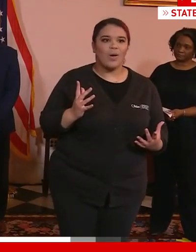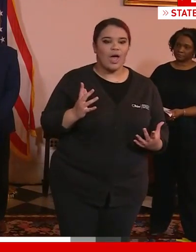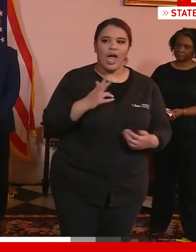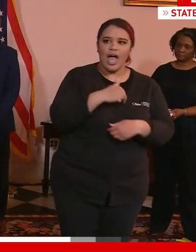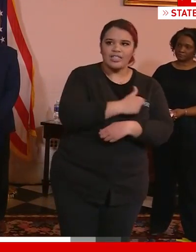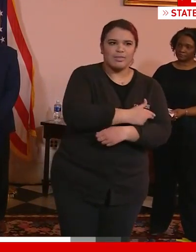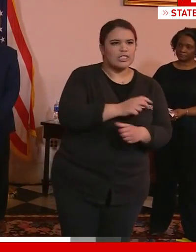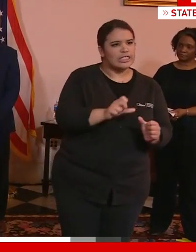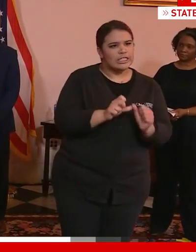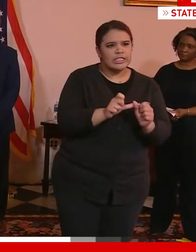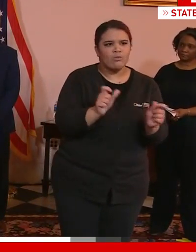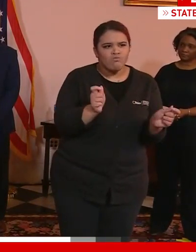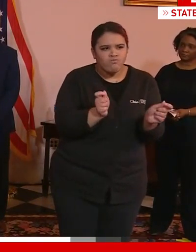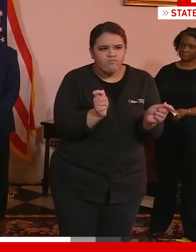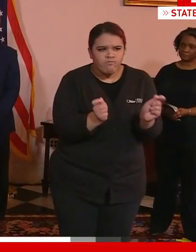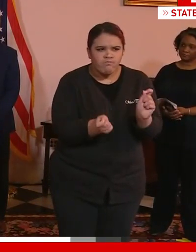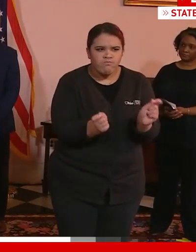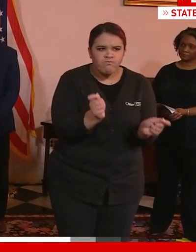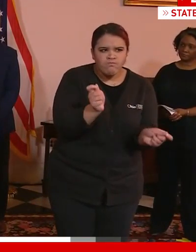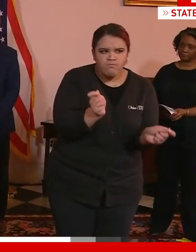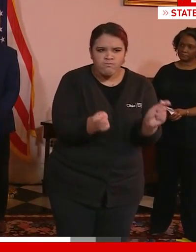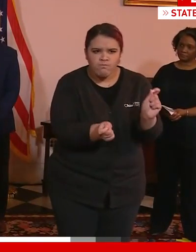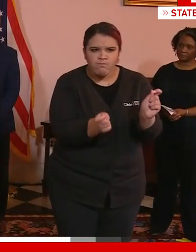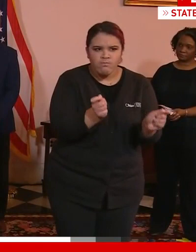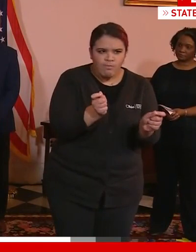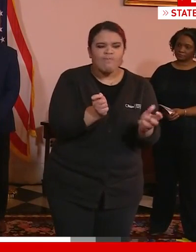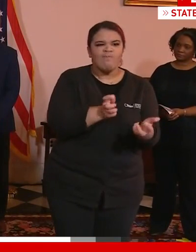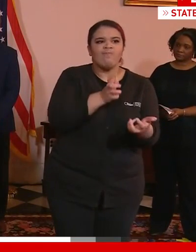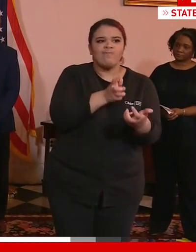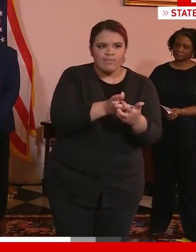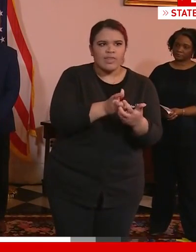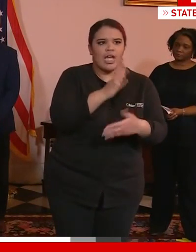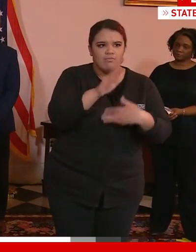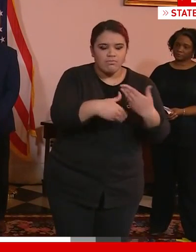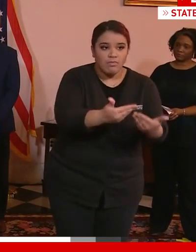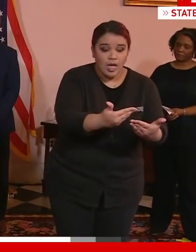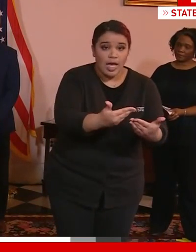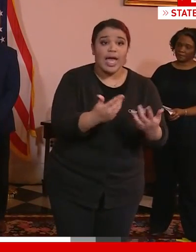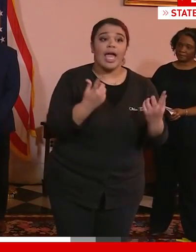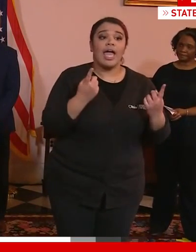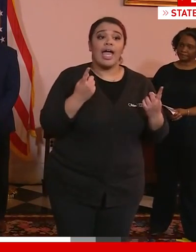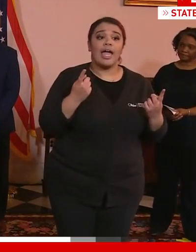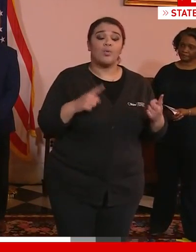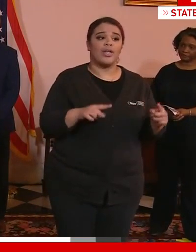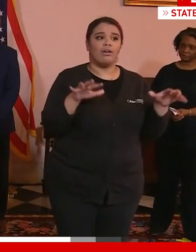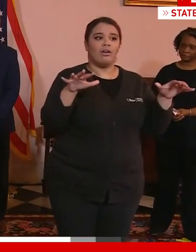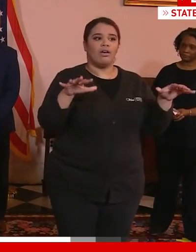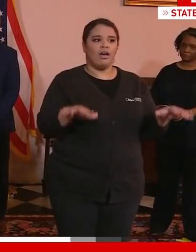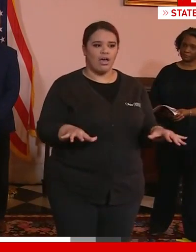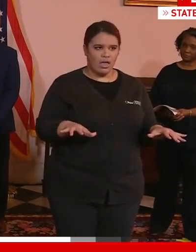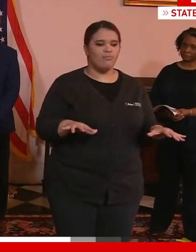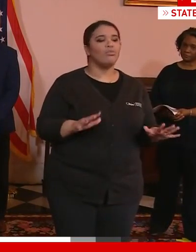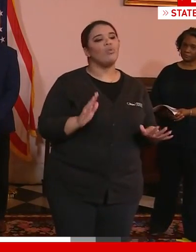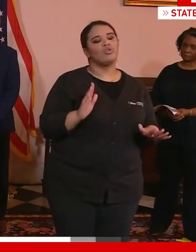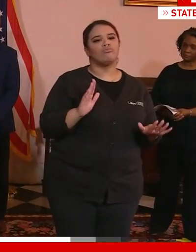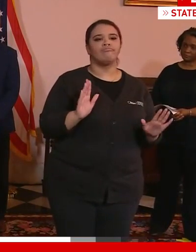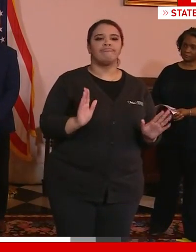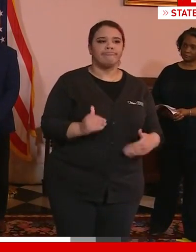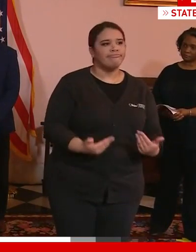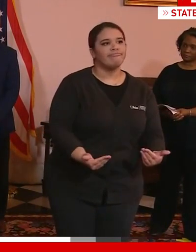are capable of surging when that needs to occur and relaxing back when that surge can safely relax